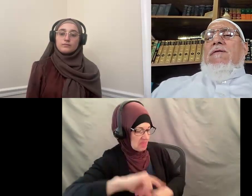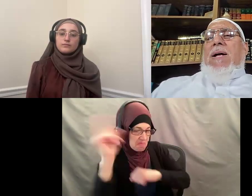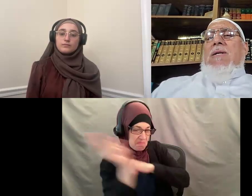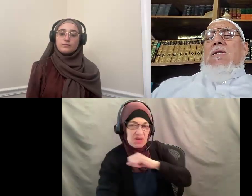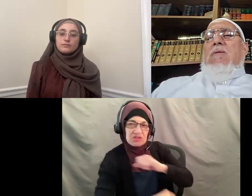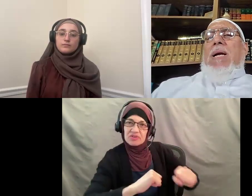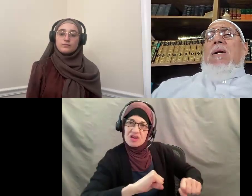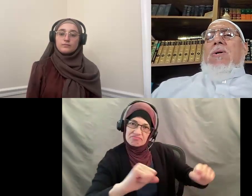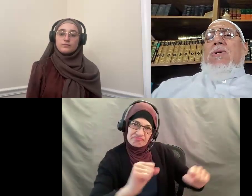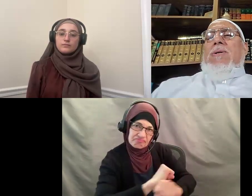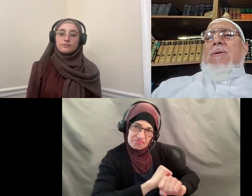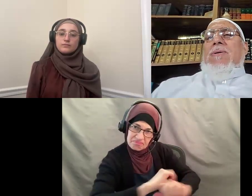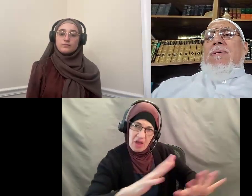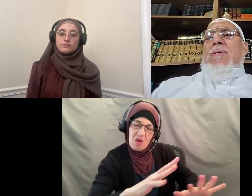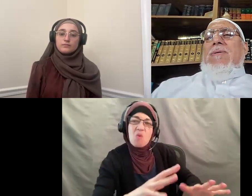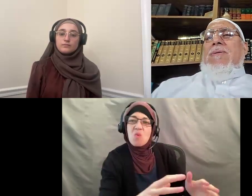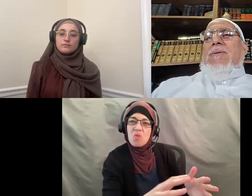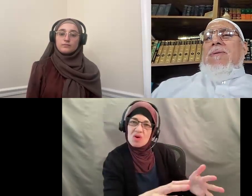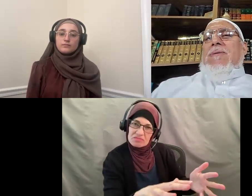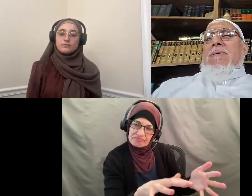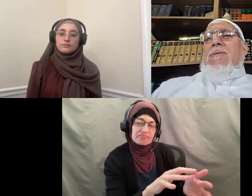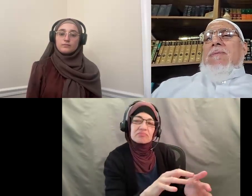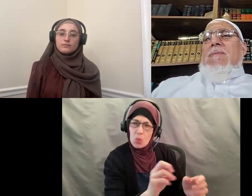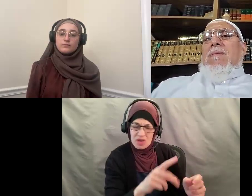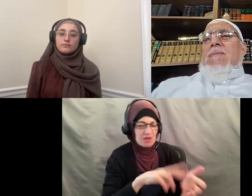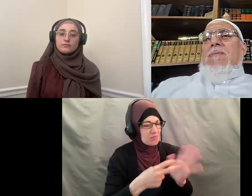of fence builders.